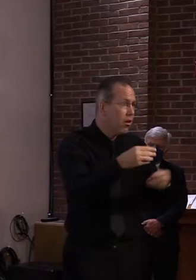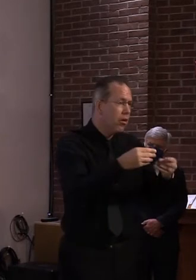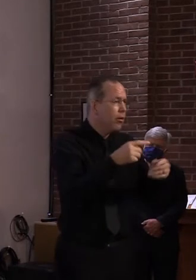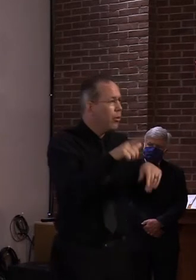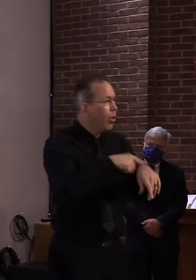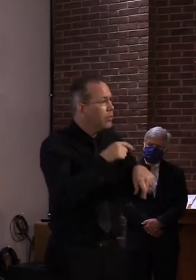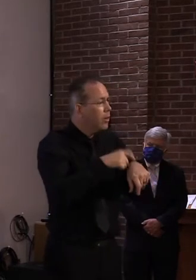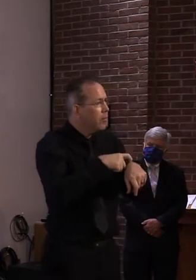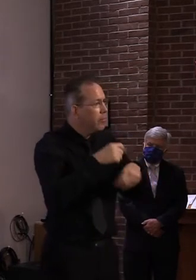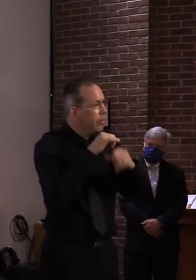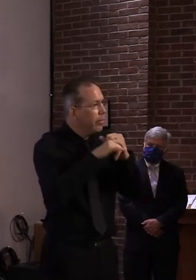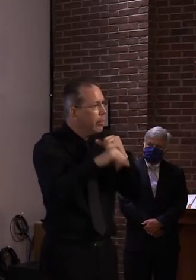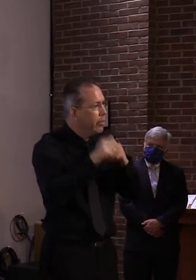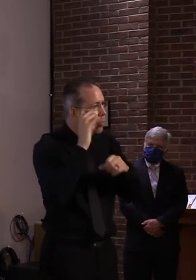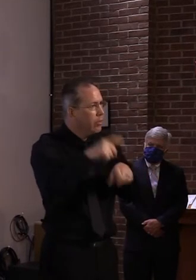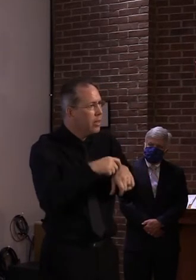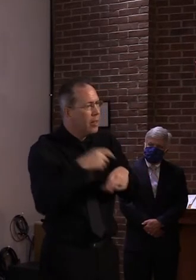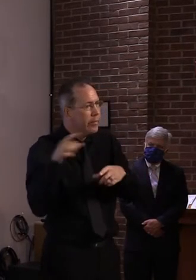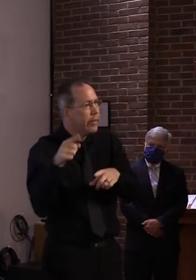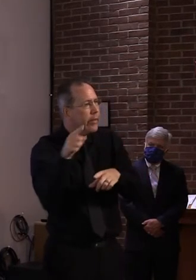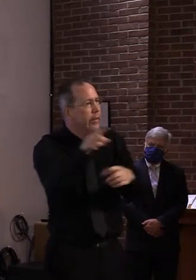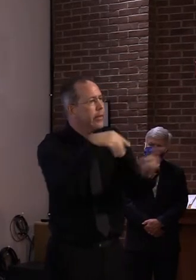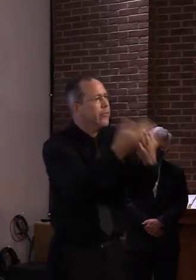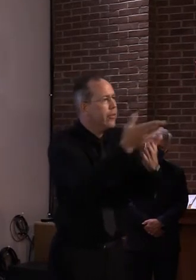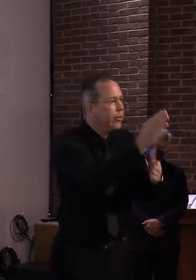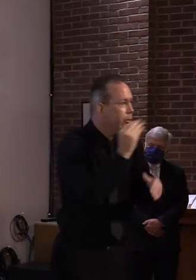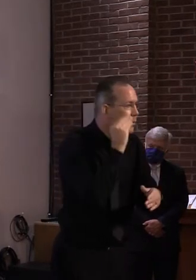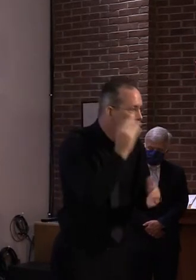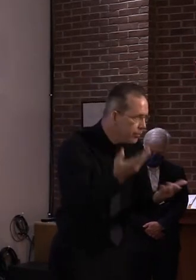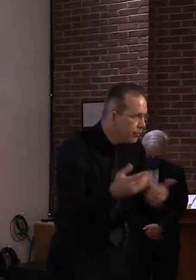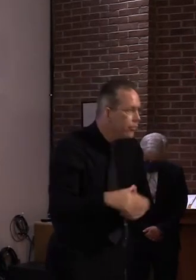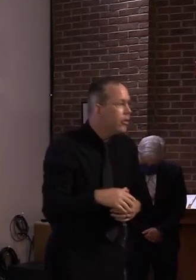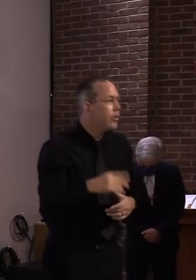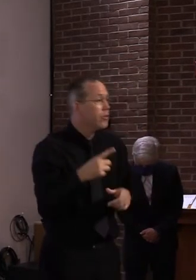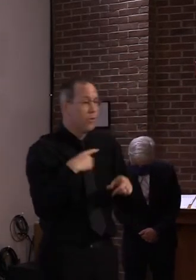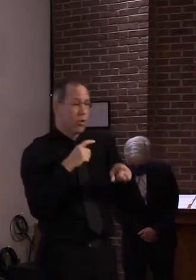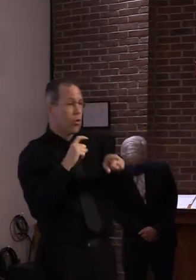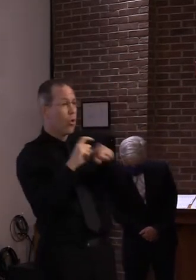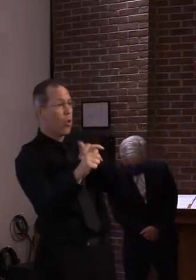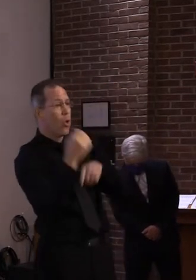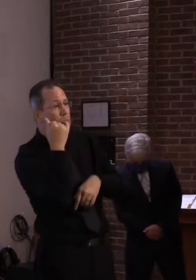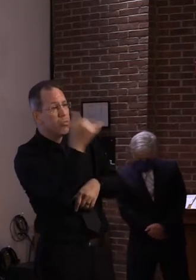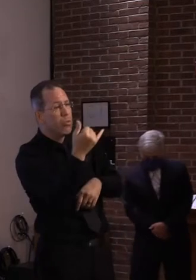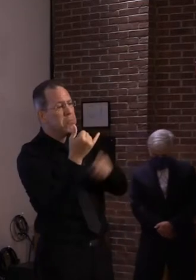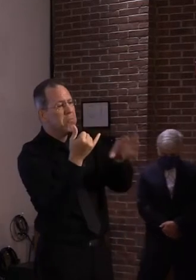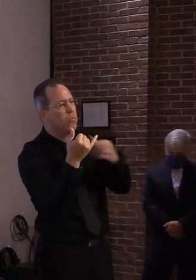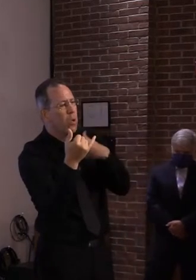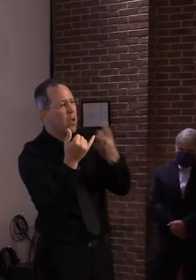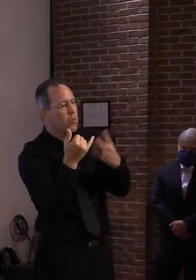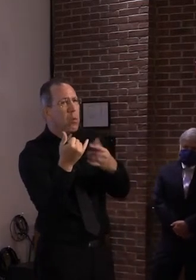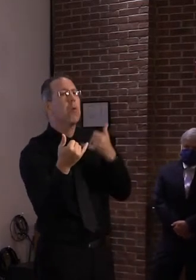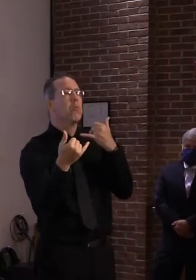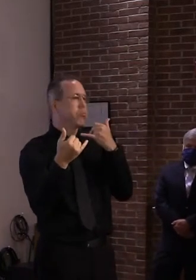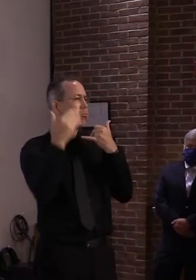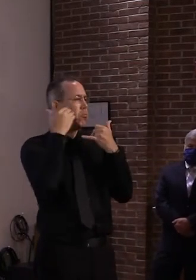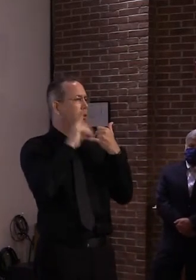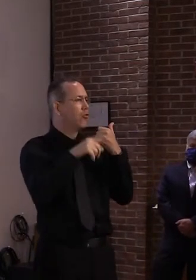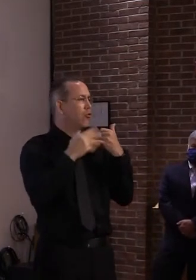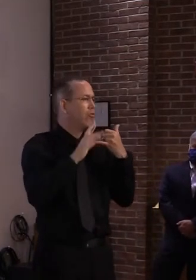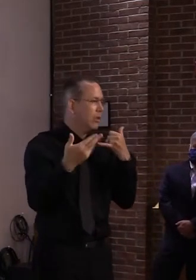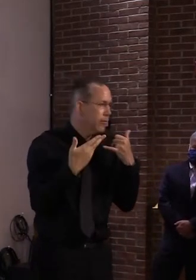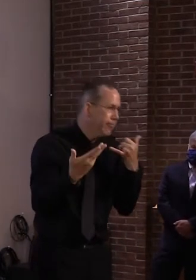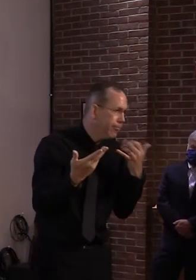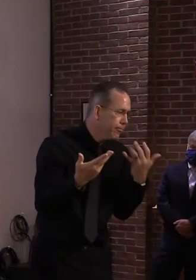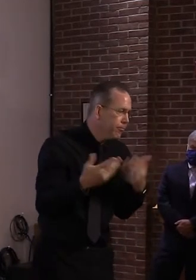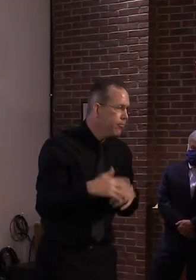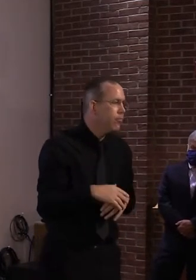wants to know that they're truly negative, or for their not just comfort, but pragmatically, if they're trying to get out of quarantine